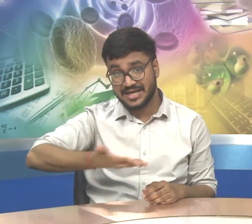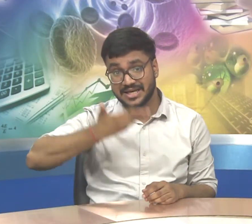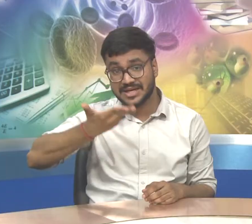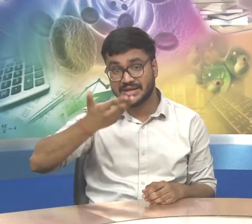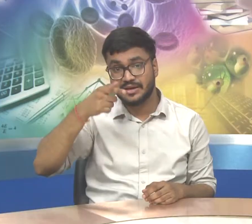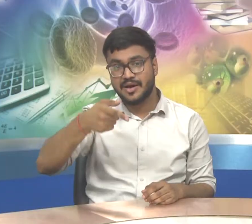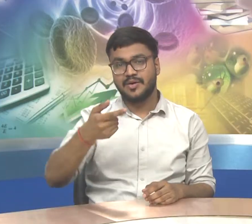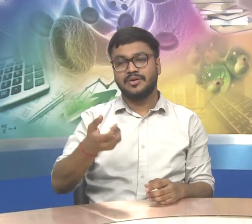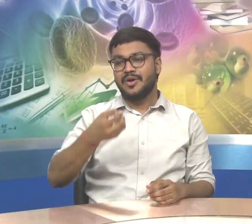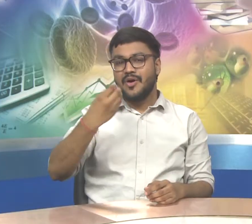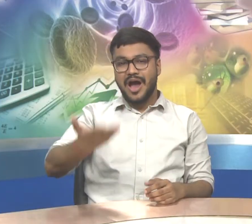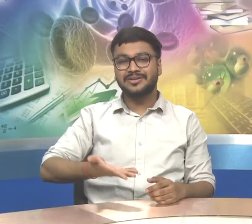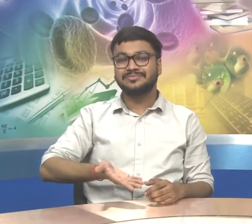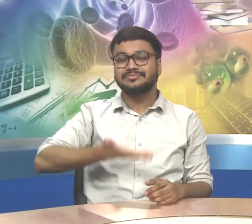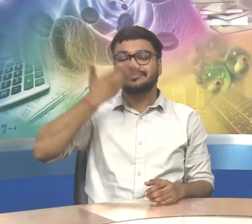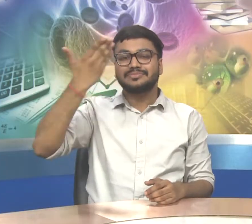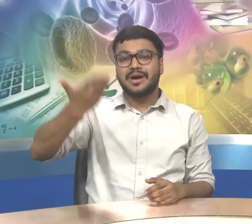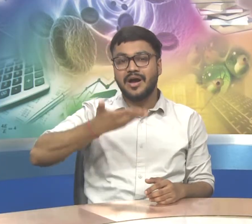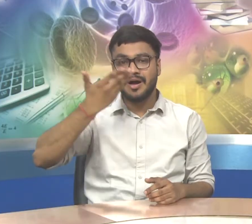Second, oxygen,